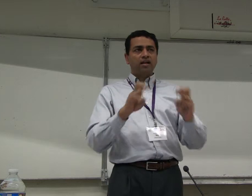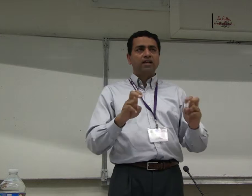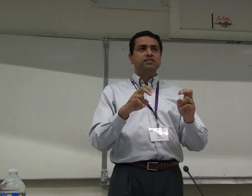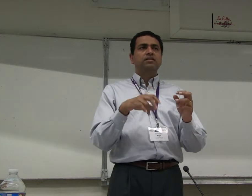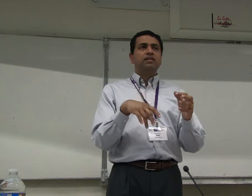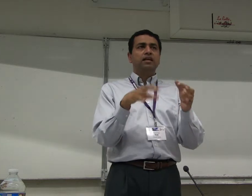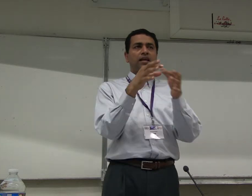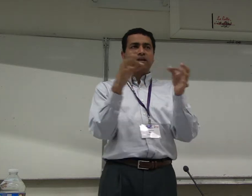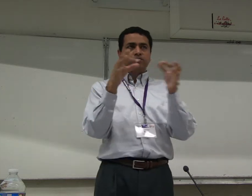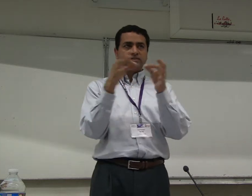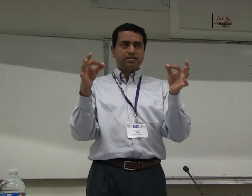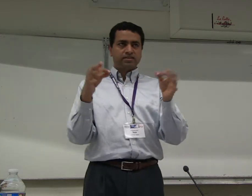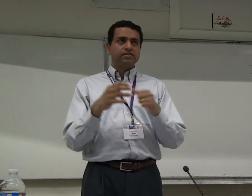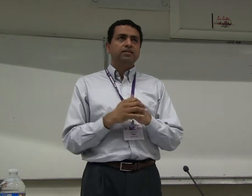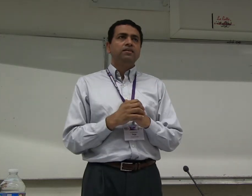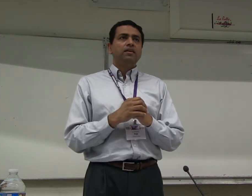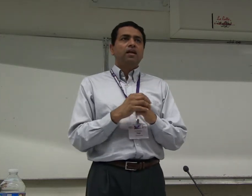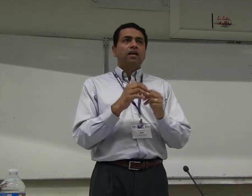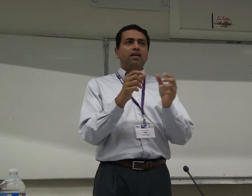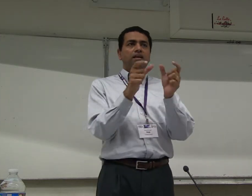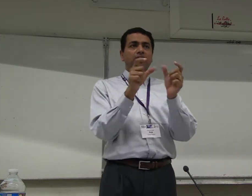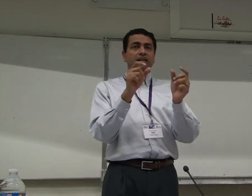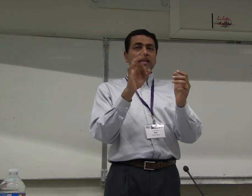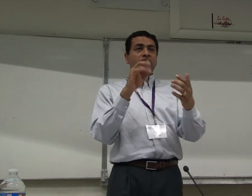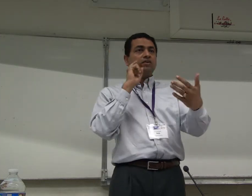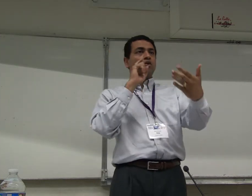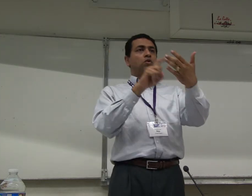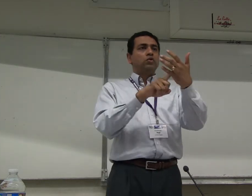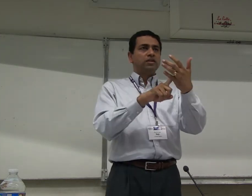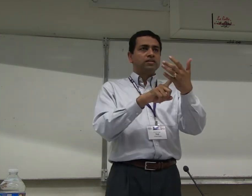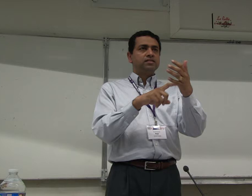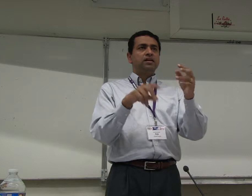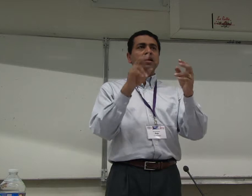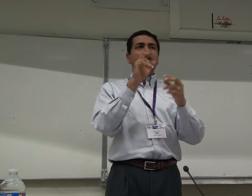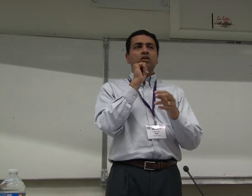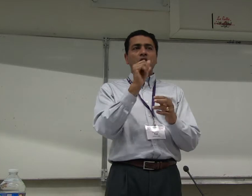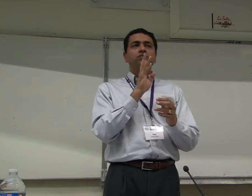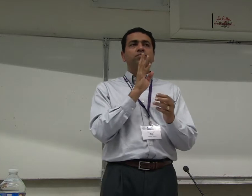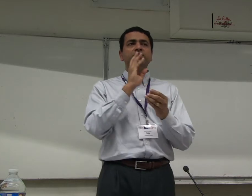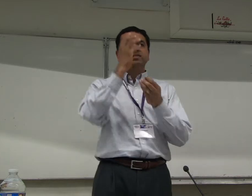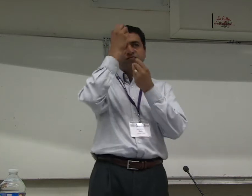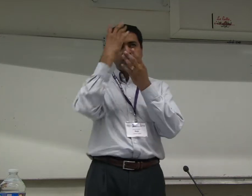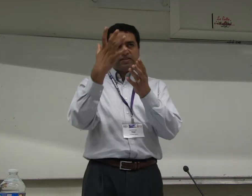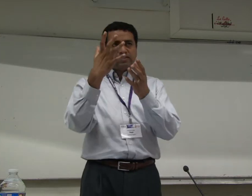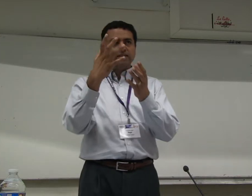we have a program that analyzes the subtitles, and if there is